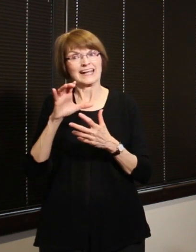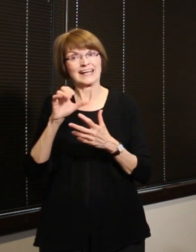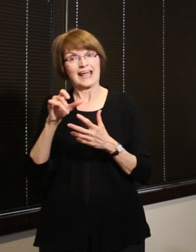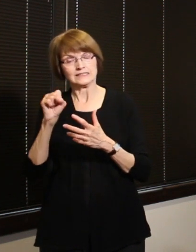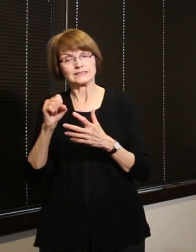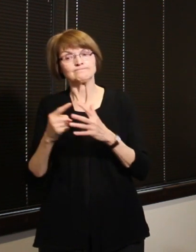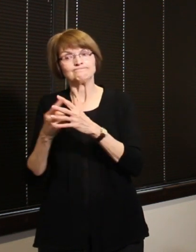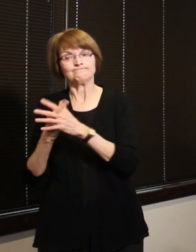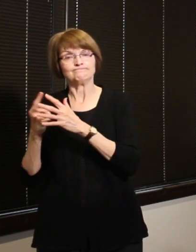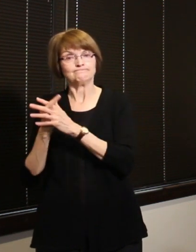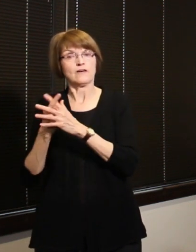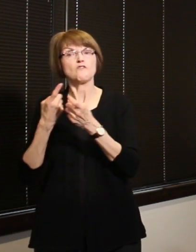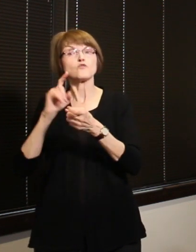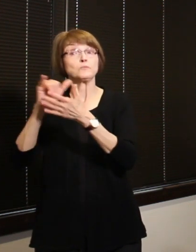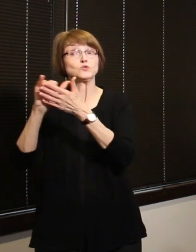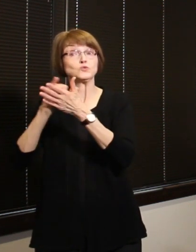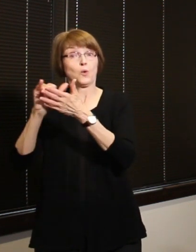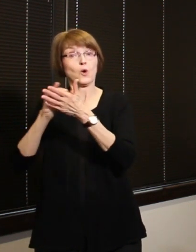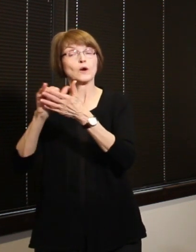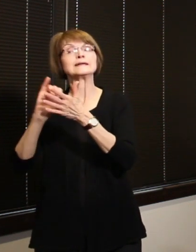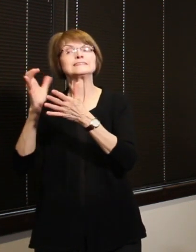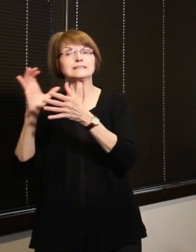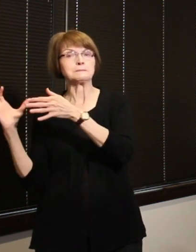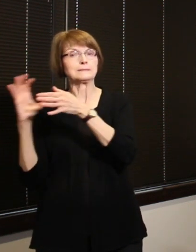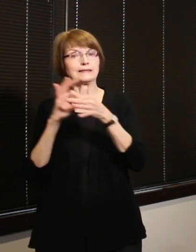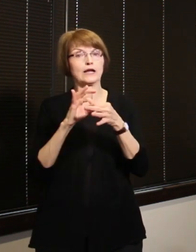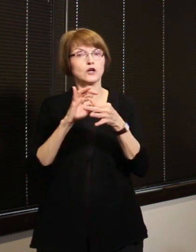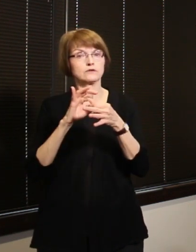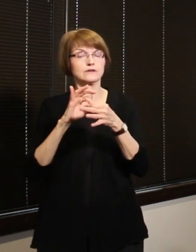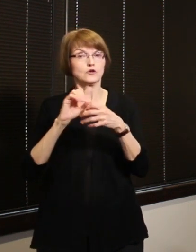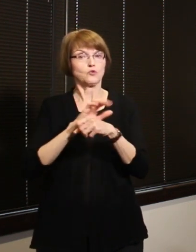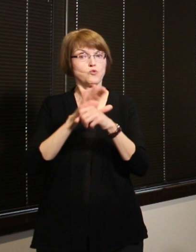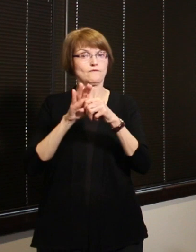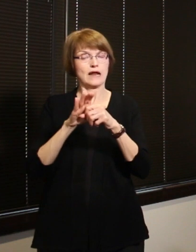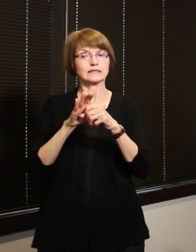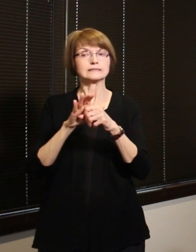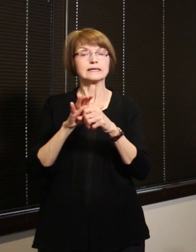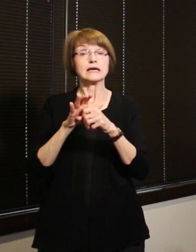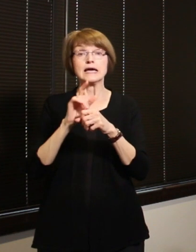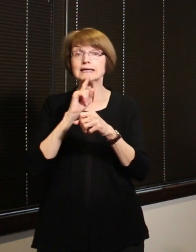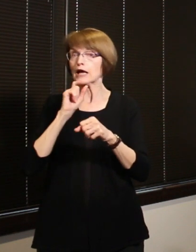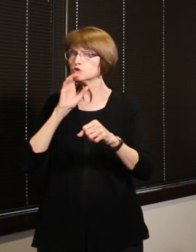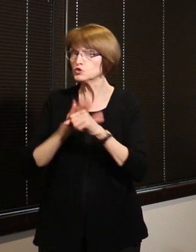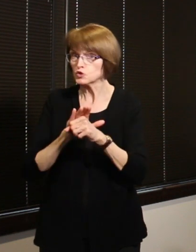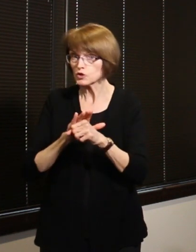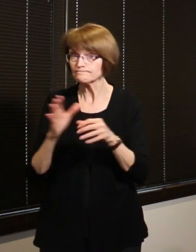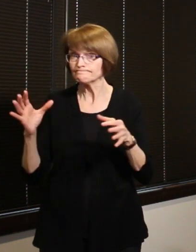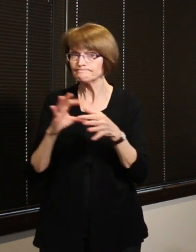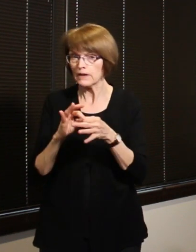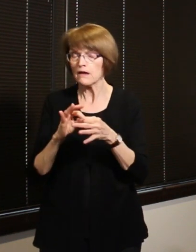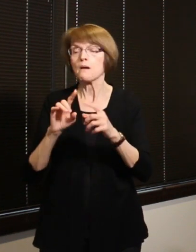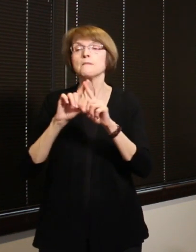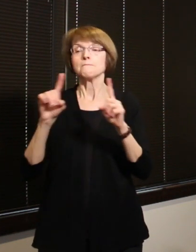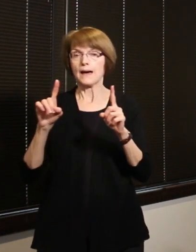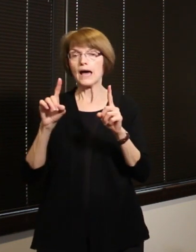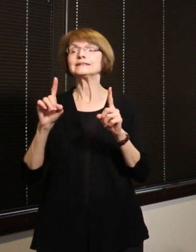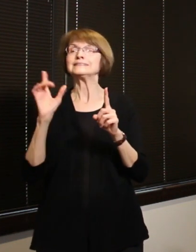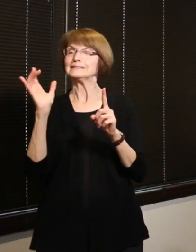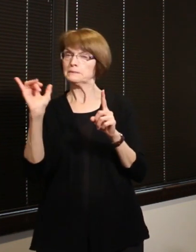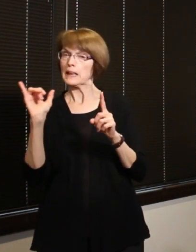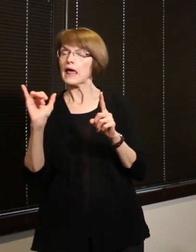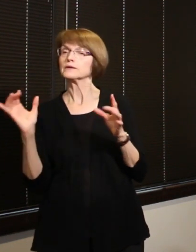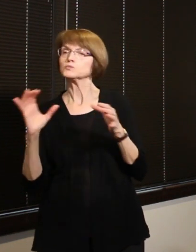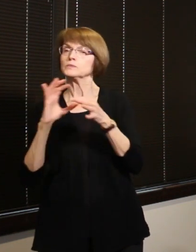to the coronavirus. Nobody is sure right now whether there's a causality between the two, but it does look significant.